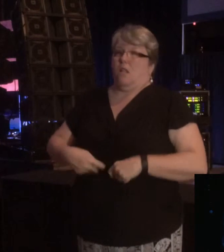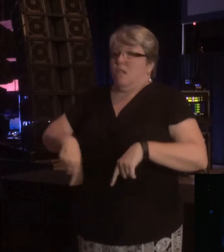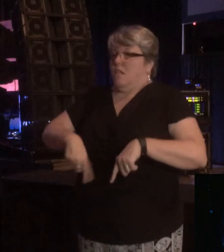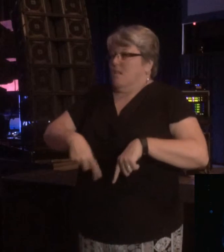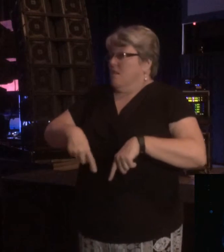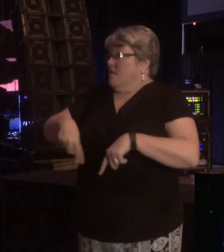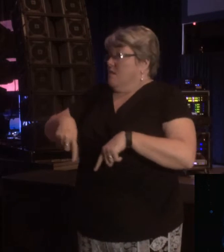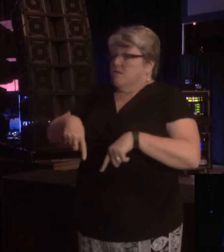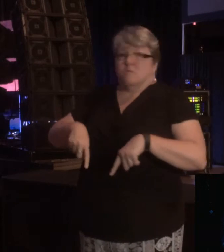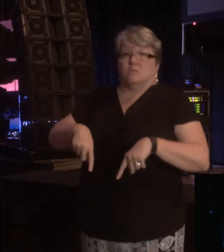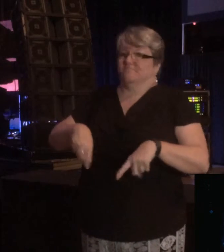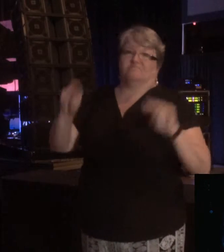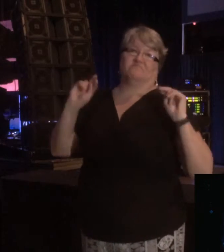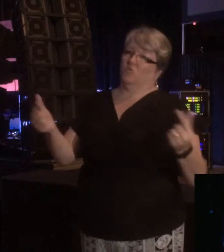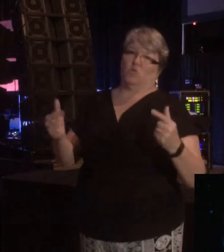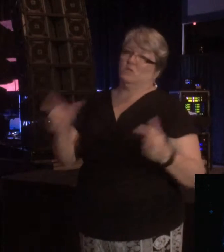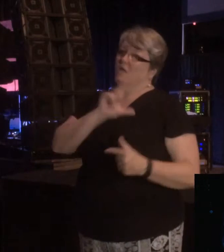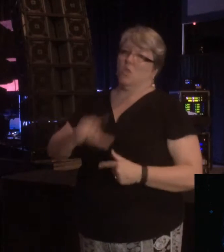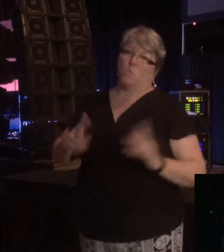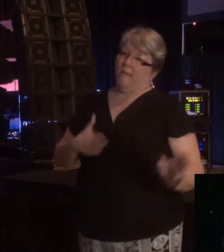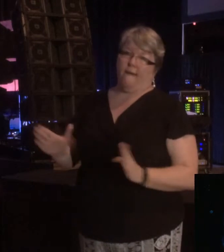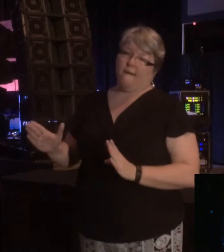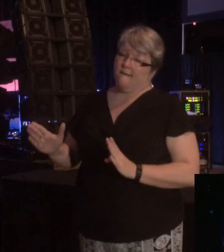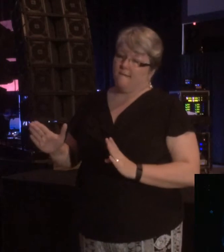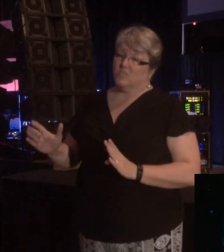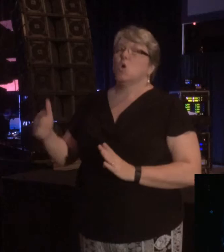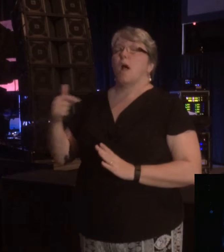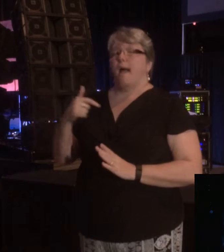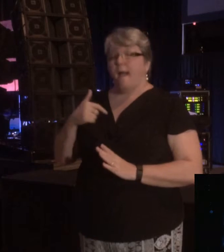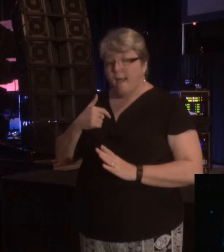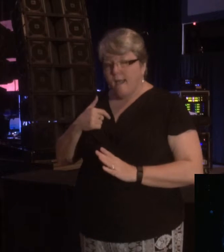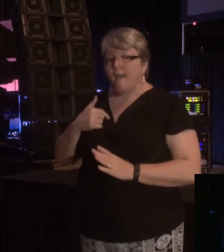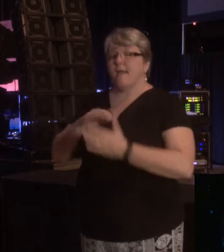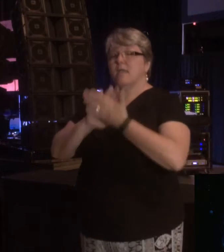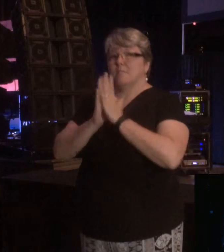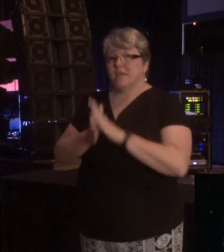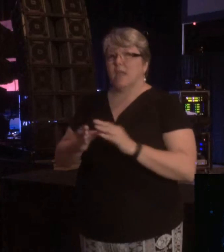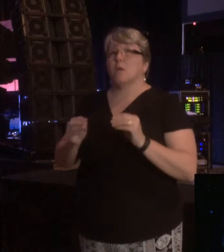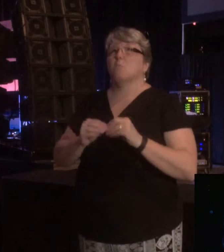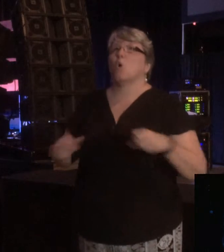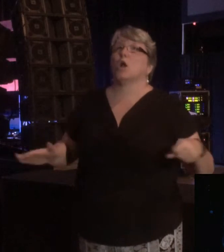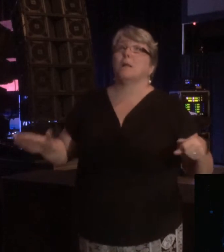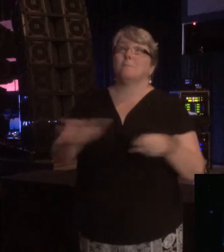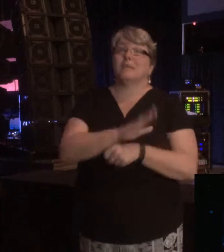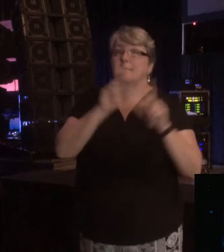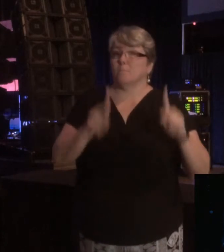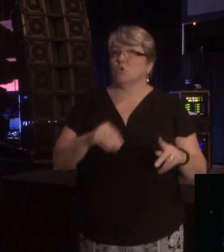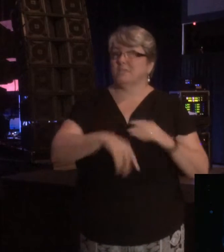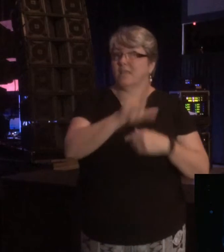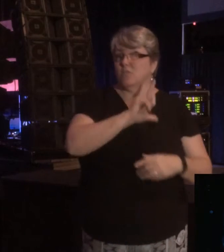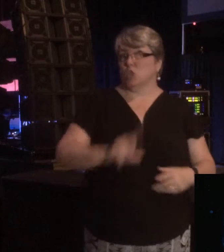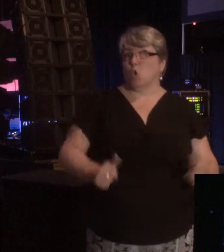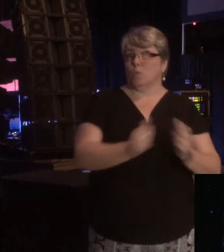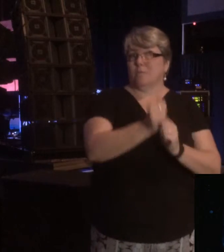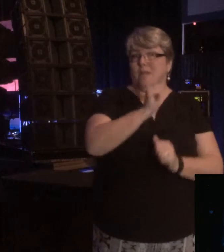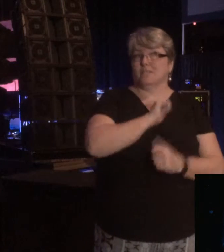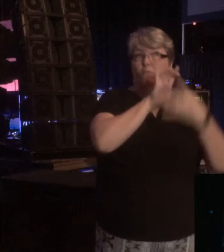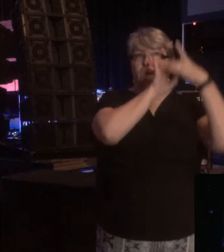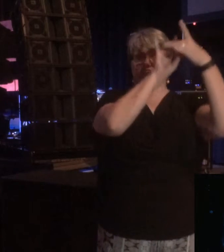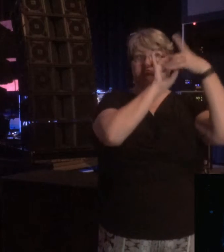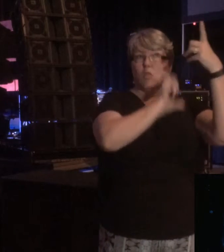awesome. Like I still have my best friend to call and talk to. And that is not the right way to do it, I will